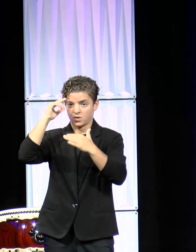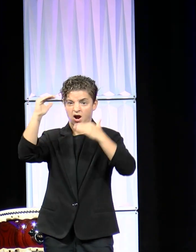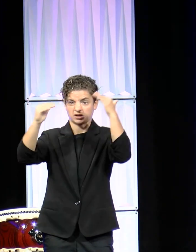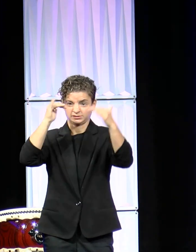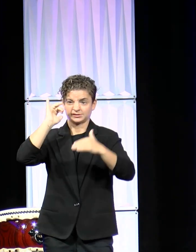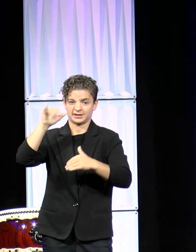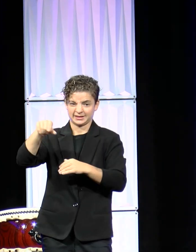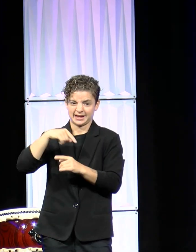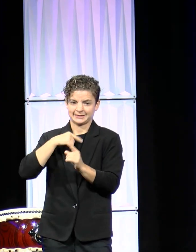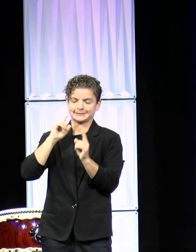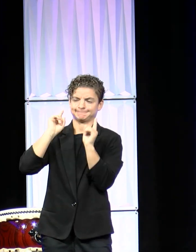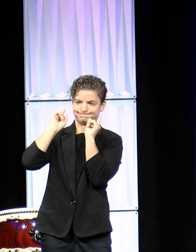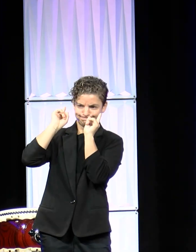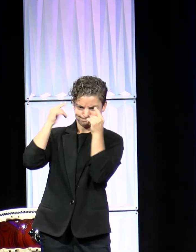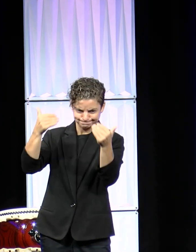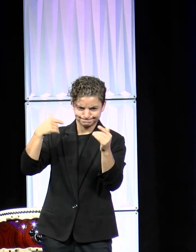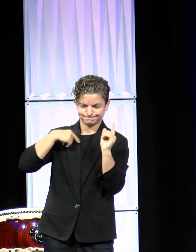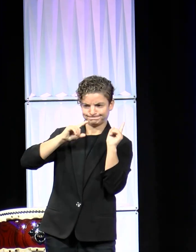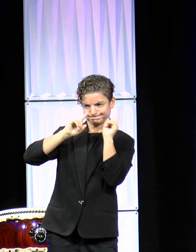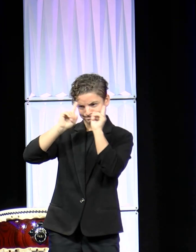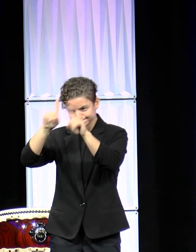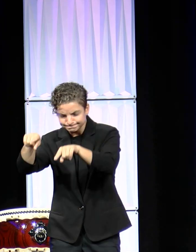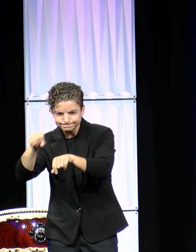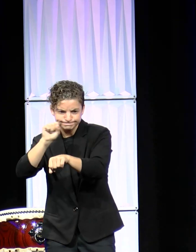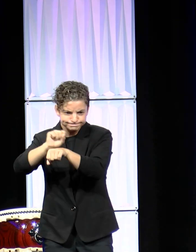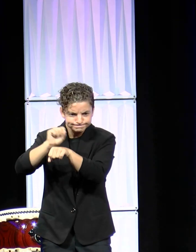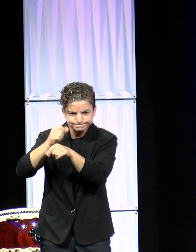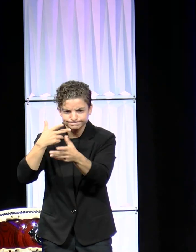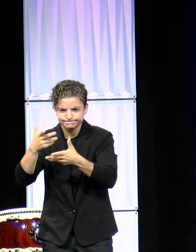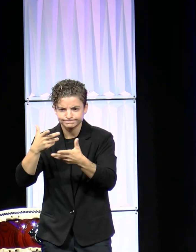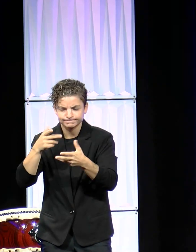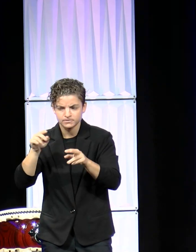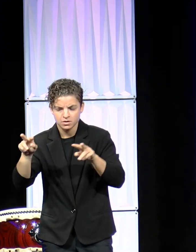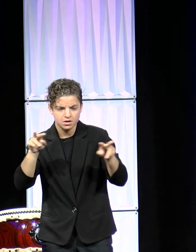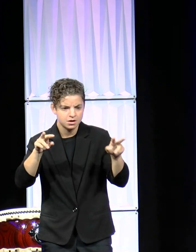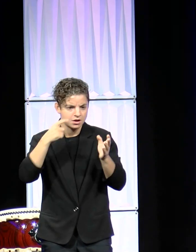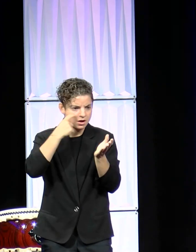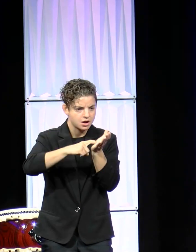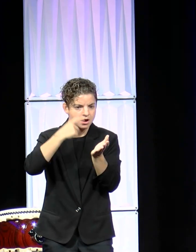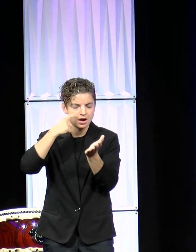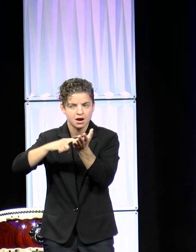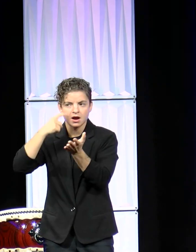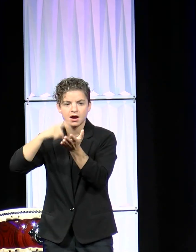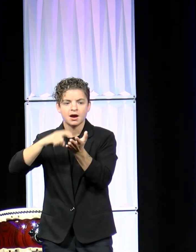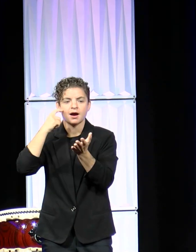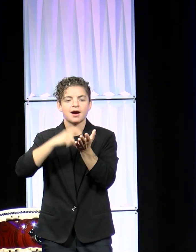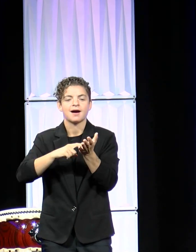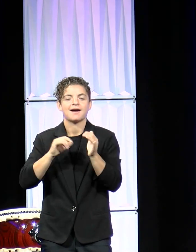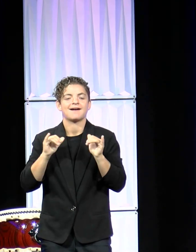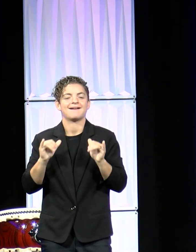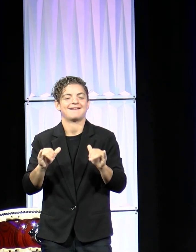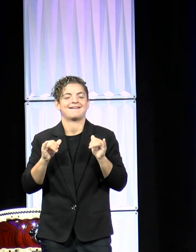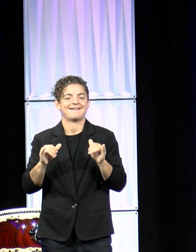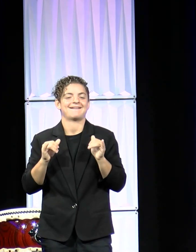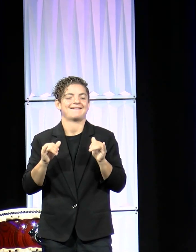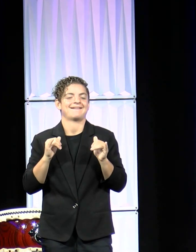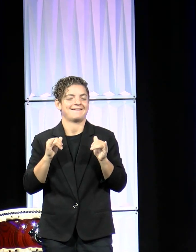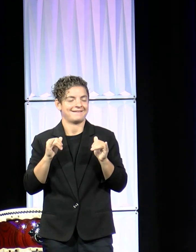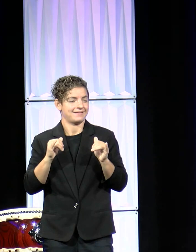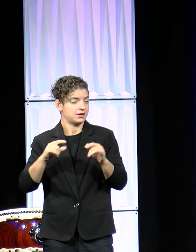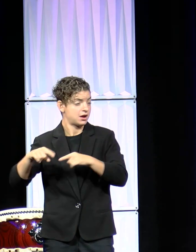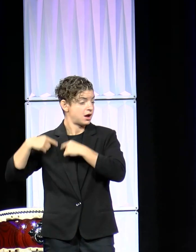both sides. That my whole life I wanted to dedicate myself to protecting and supporting and being